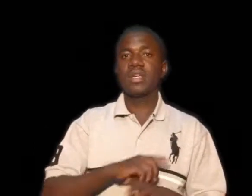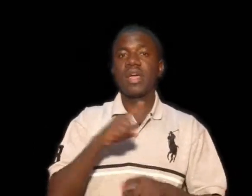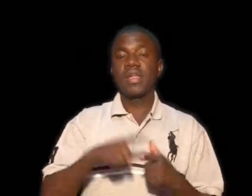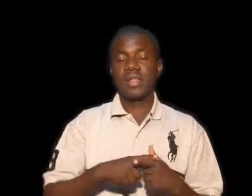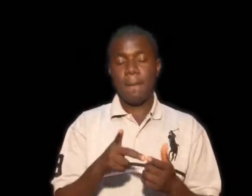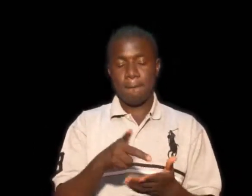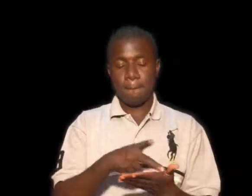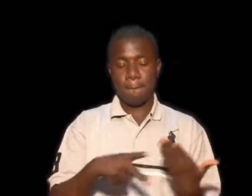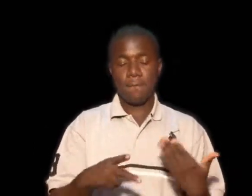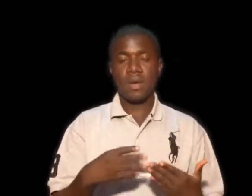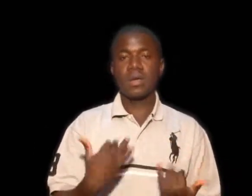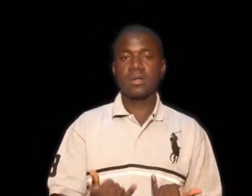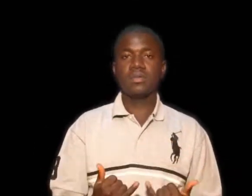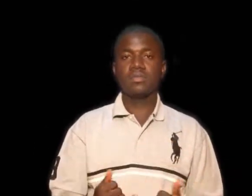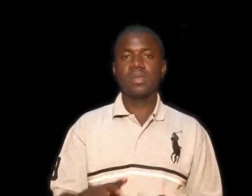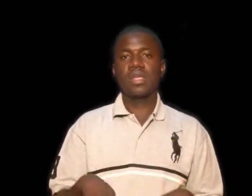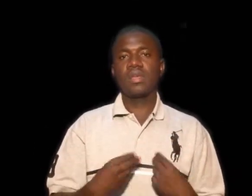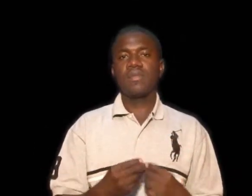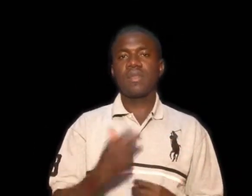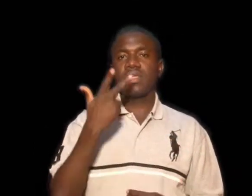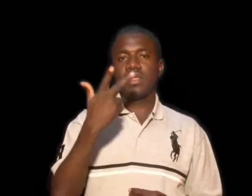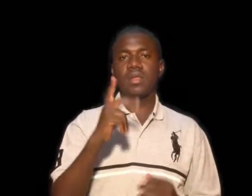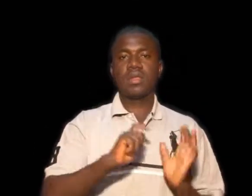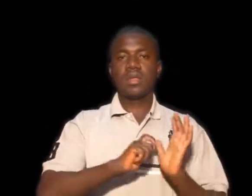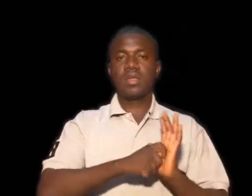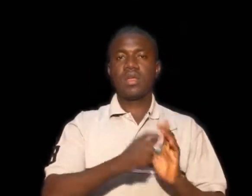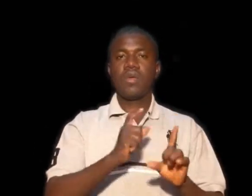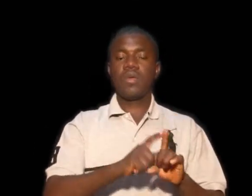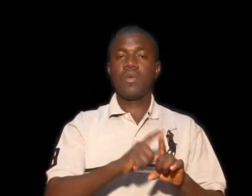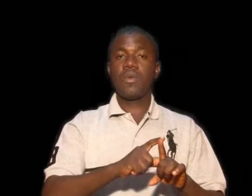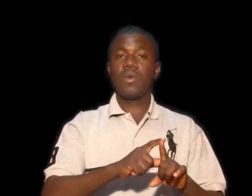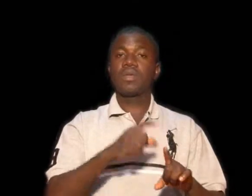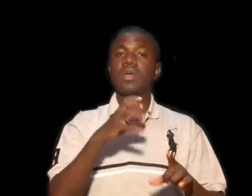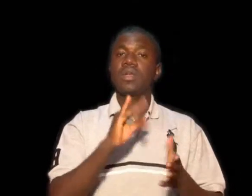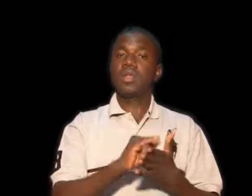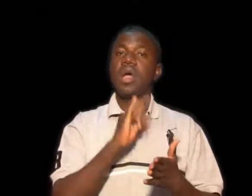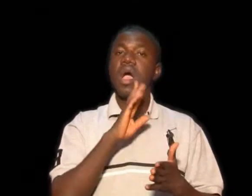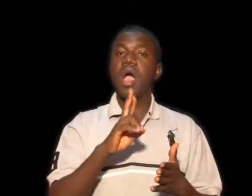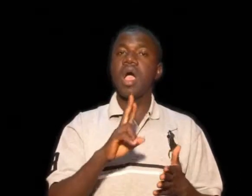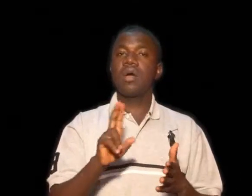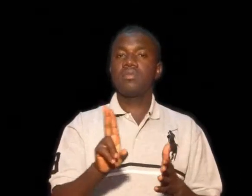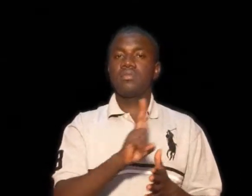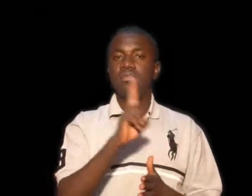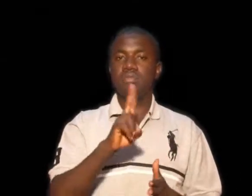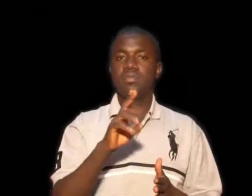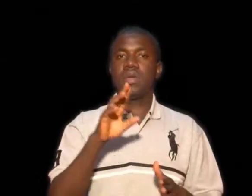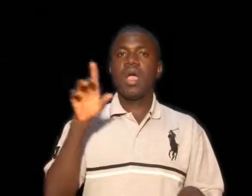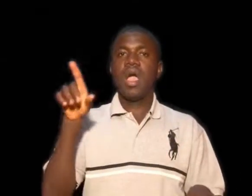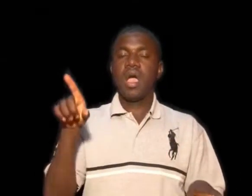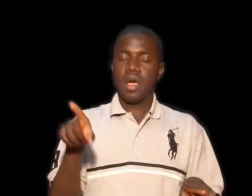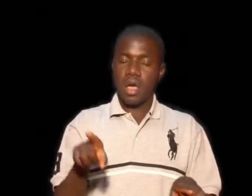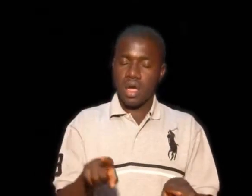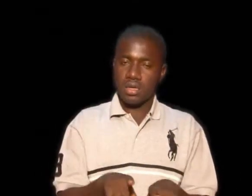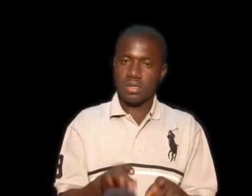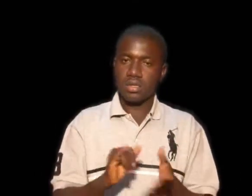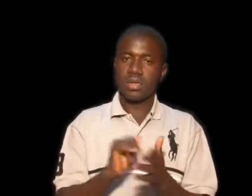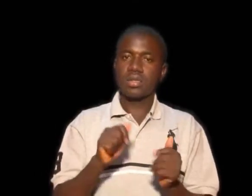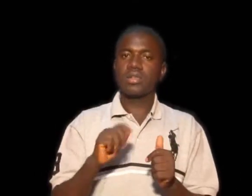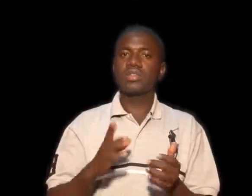disability, this section briefly defines 3 key terms and perspectives that are used as a point of reference throughout